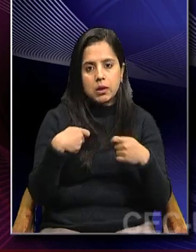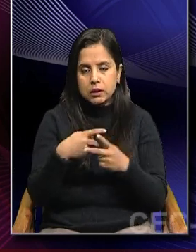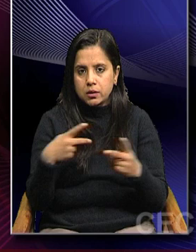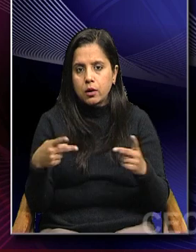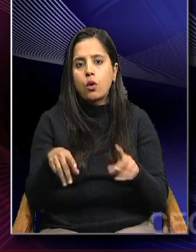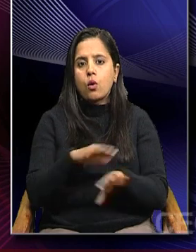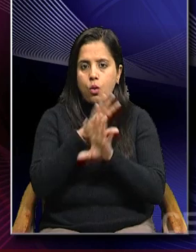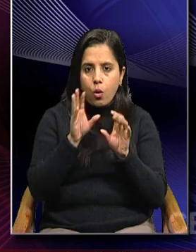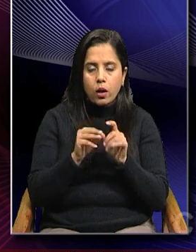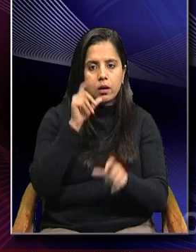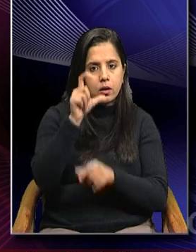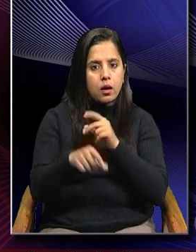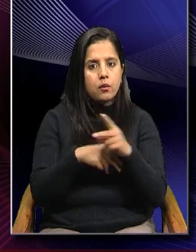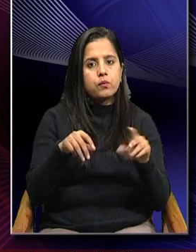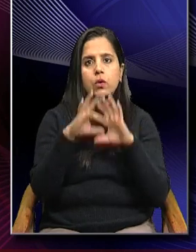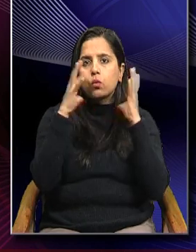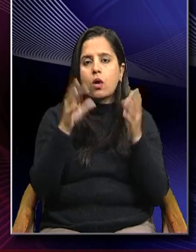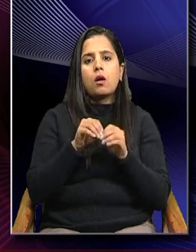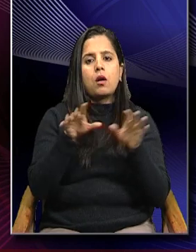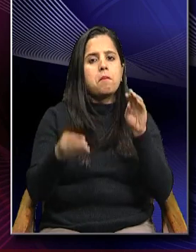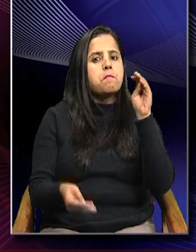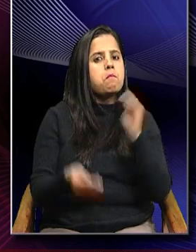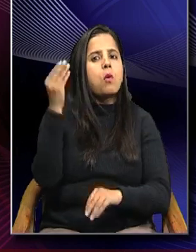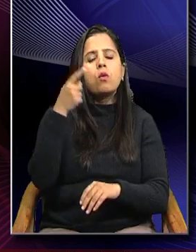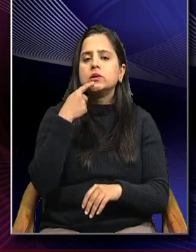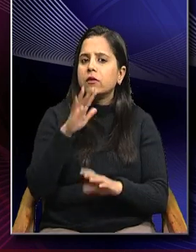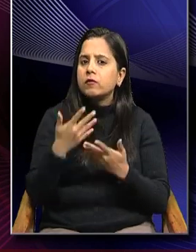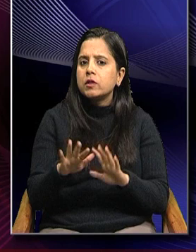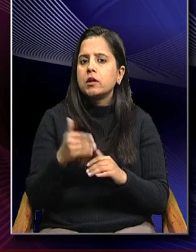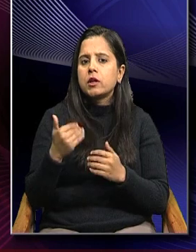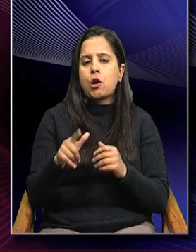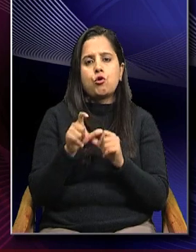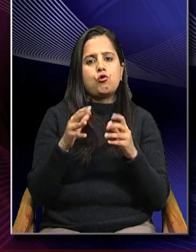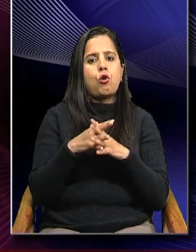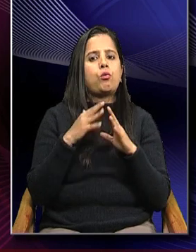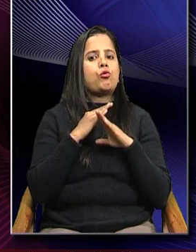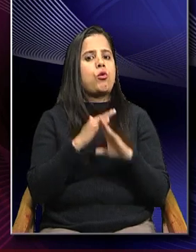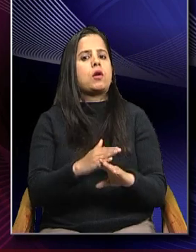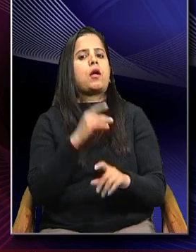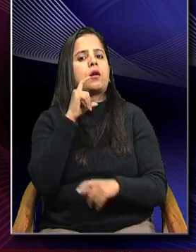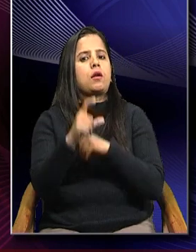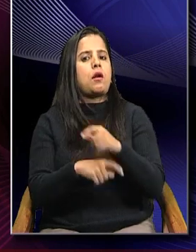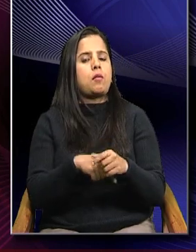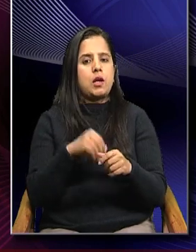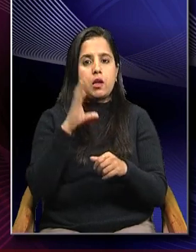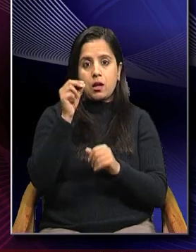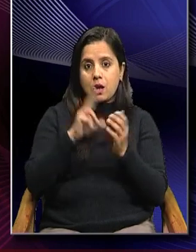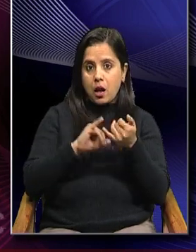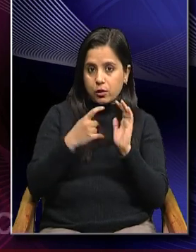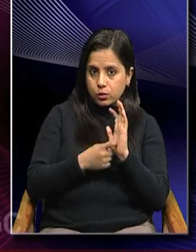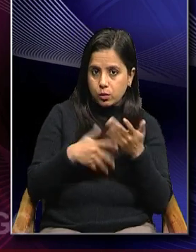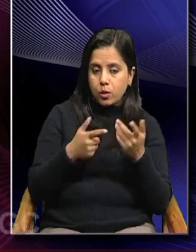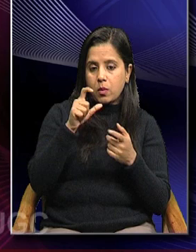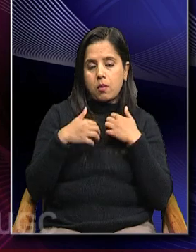the entire industry worldwide, it has increased law protect companies, consumers, and interest